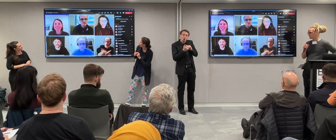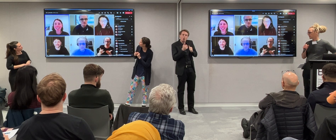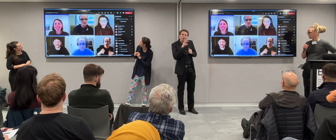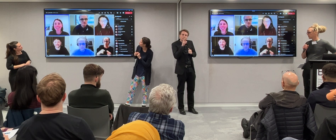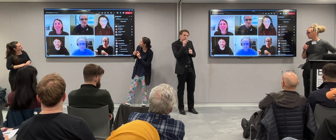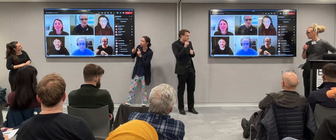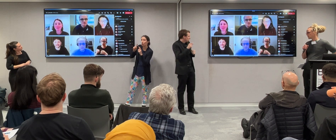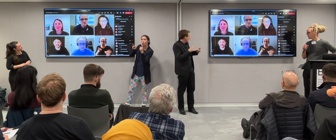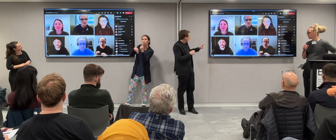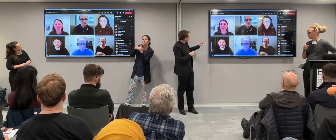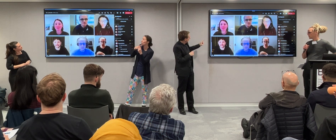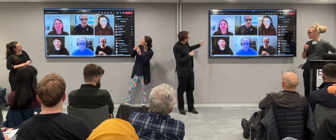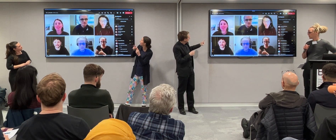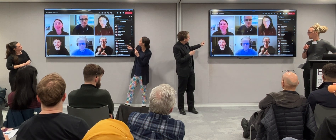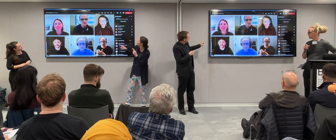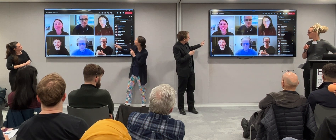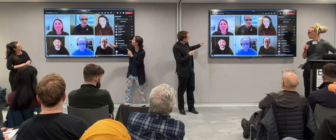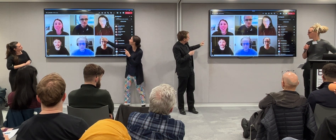starting to sign.